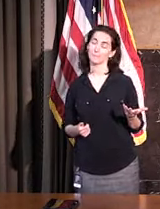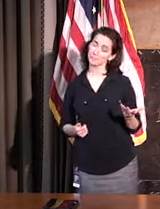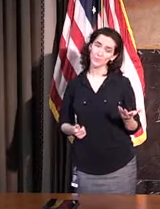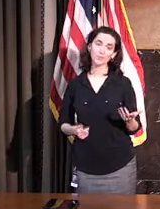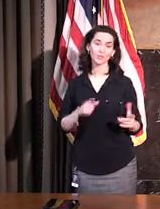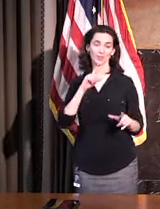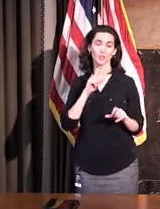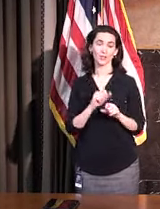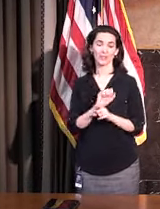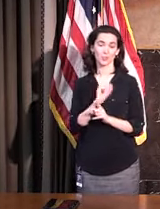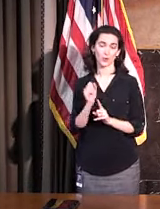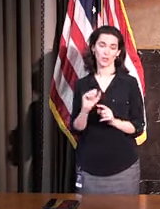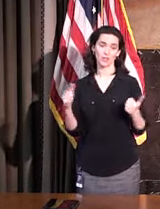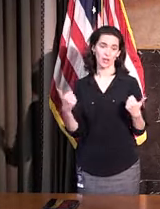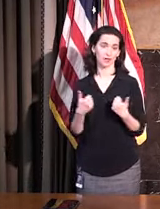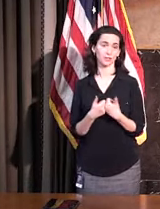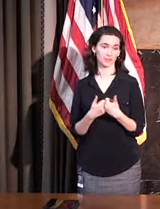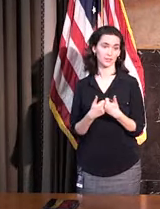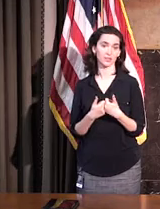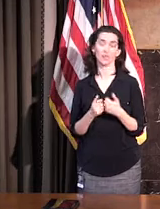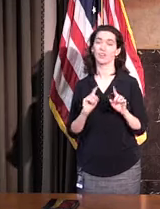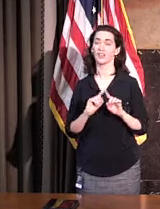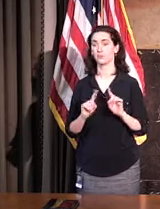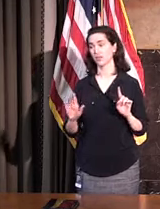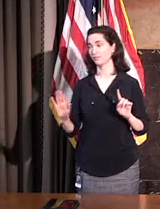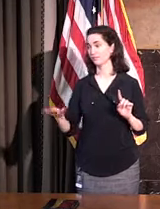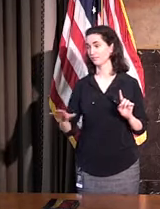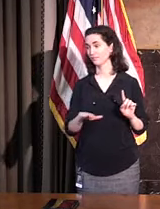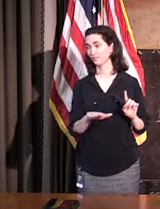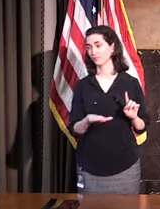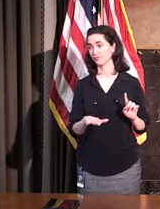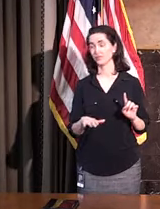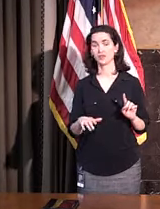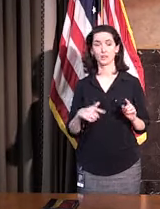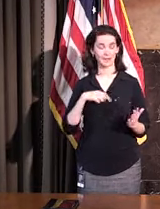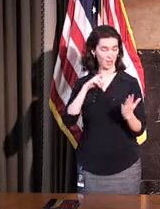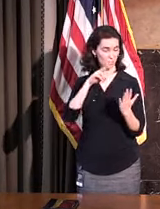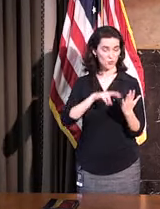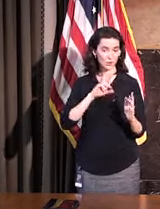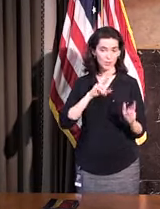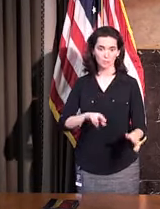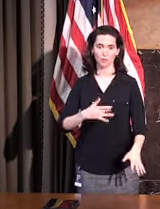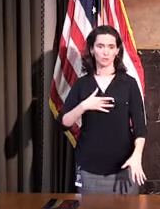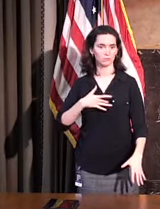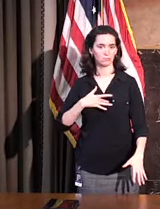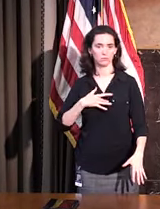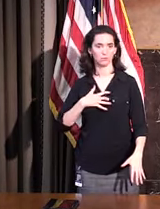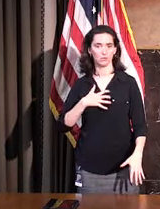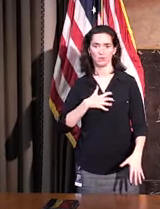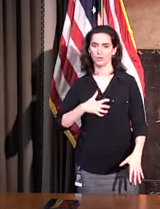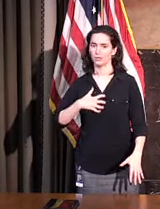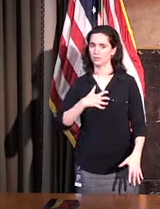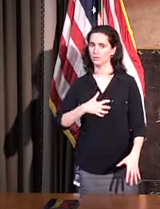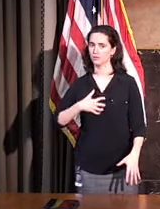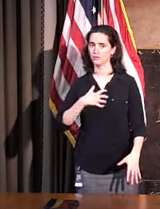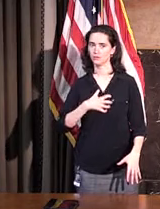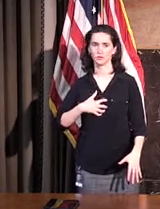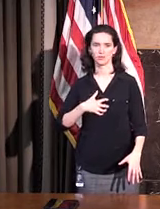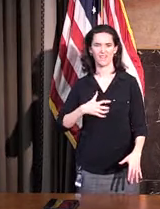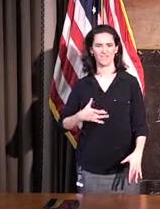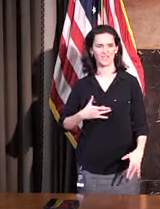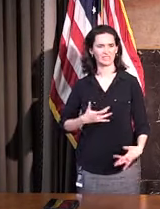challenging situation, but I will tell you that I was mortified when I read the report. And it really made